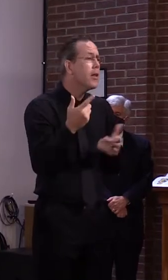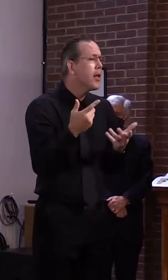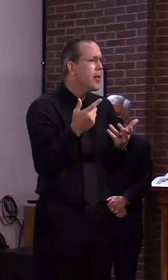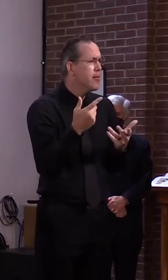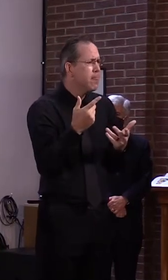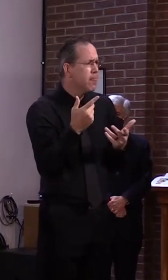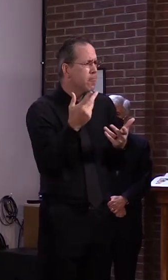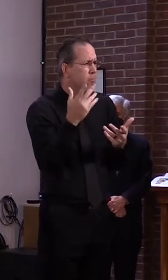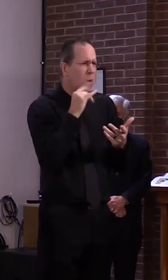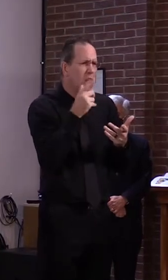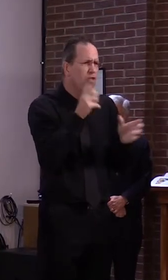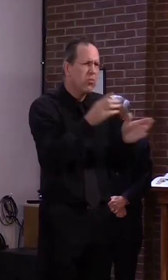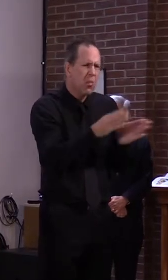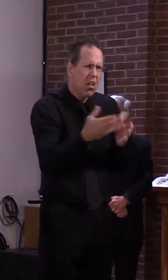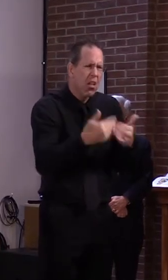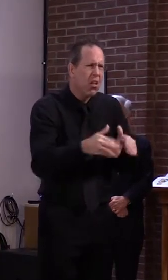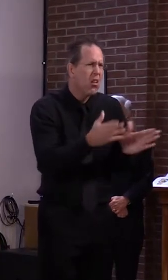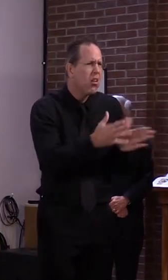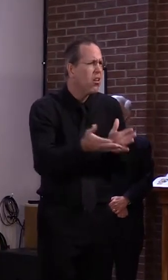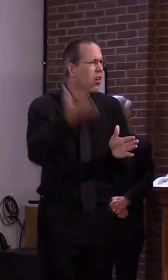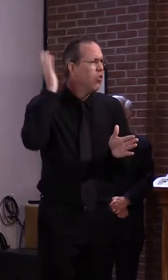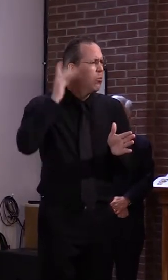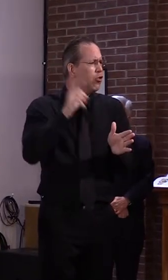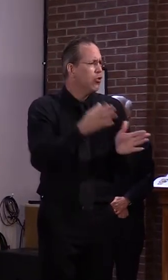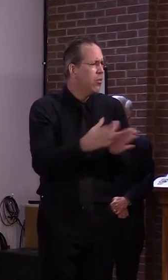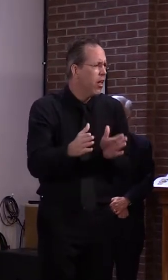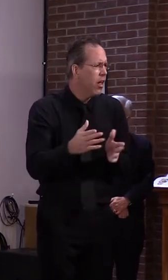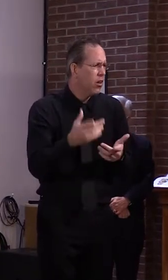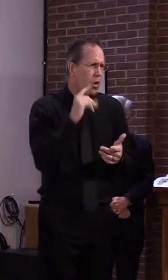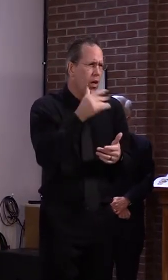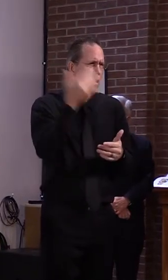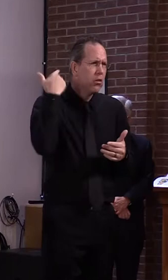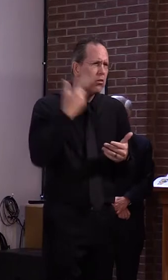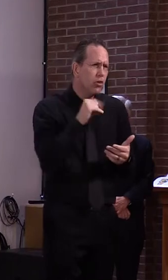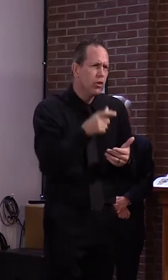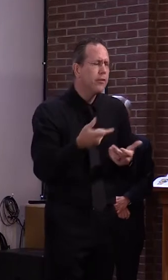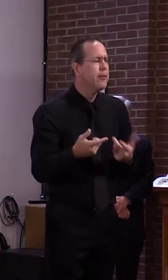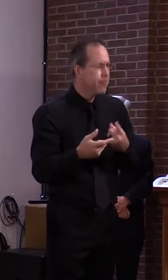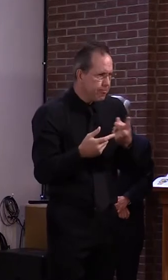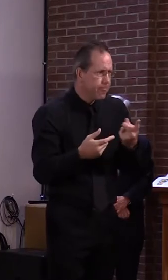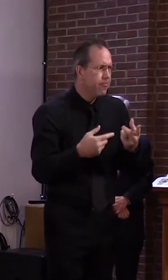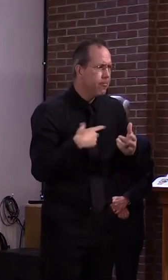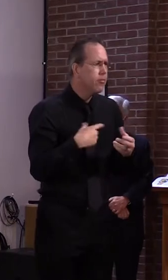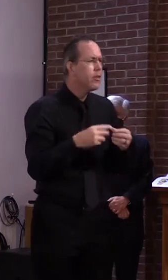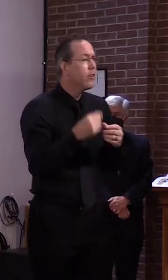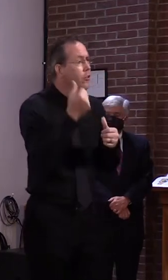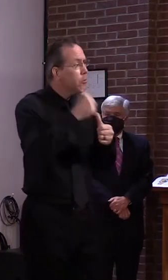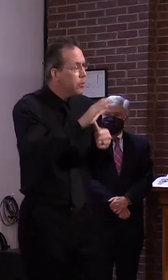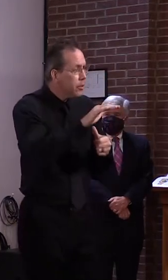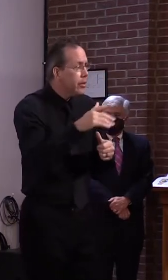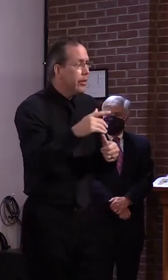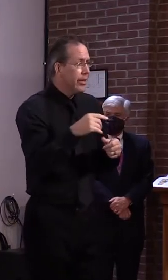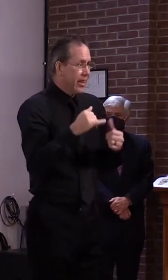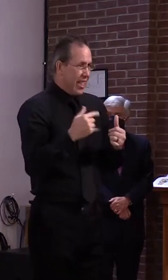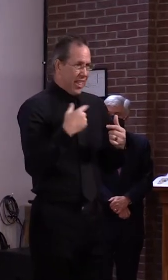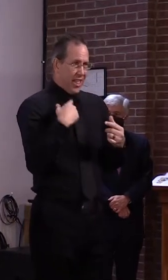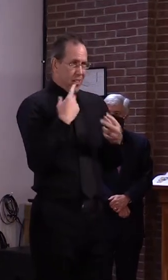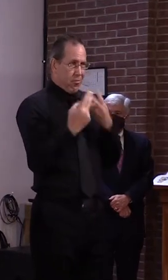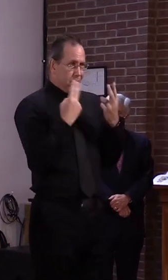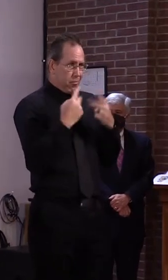and work towards this back in the beginning of the summer, we're less than 6 months in to this pandemic from